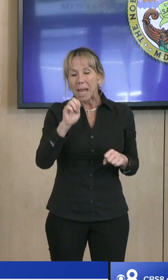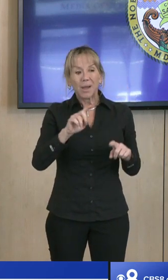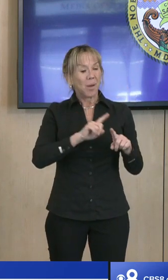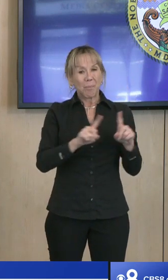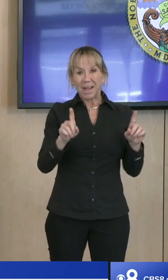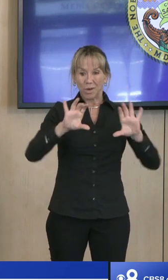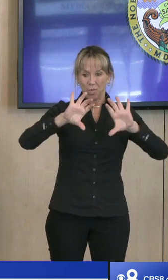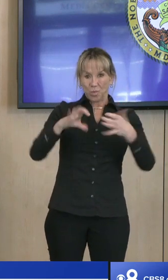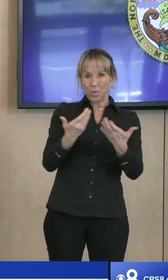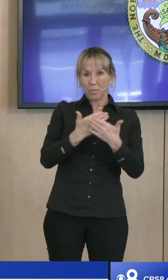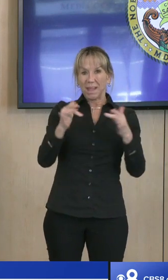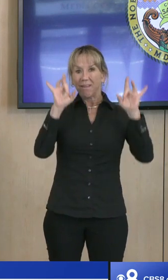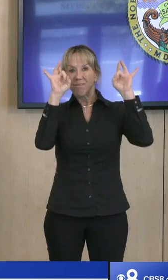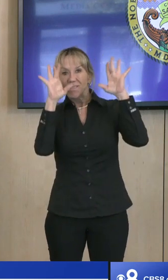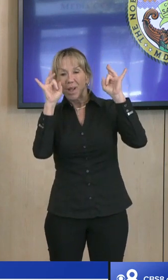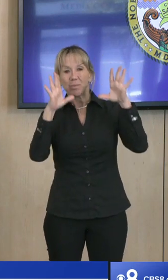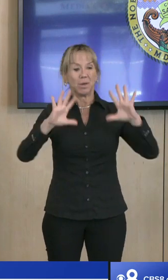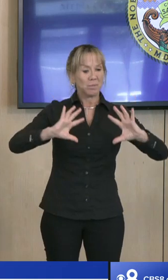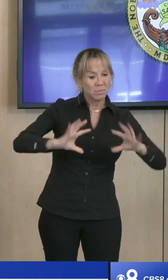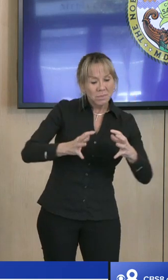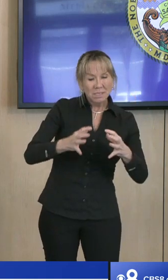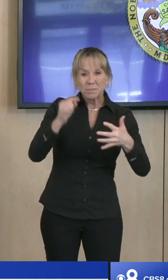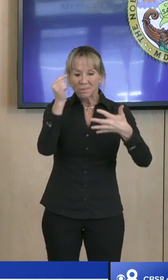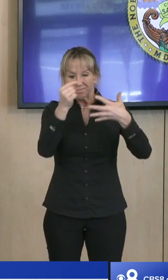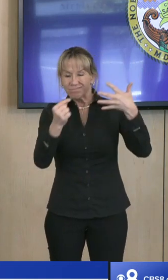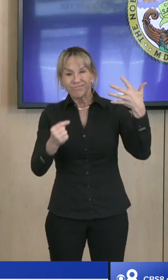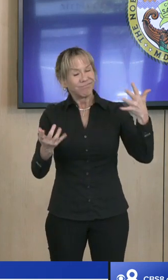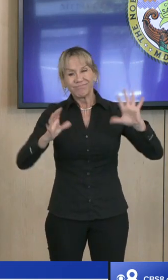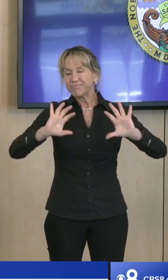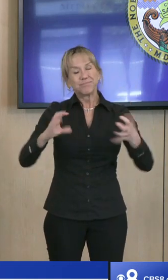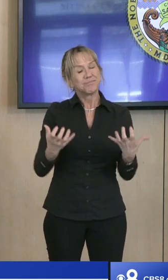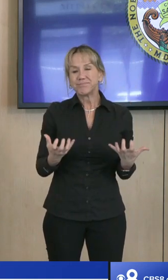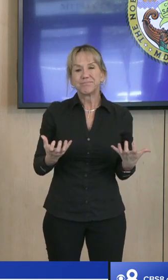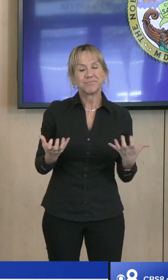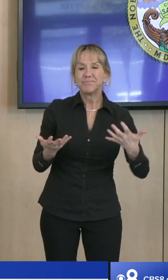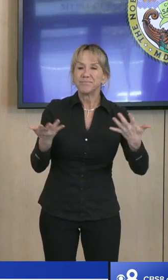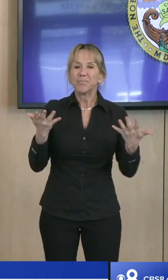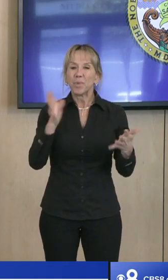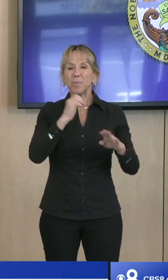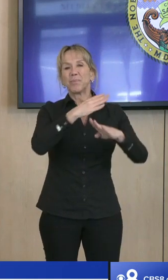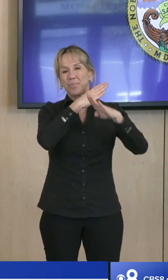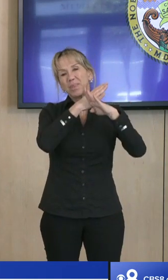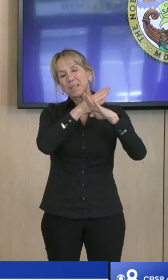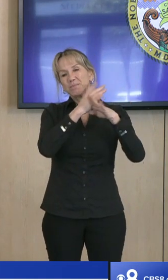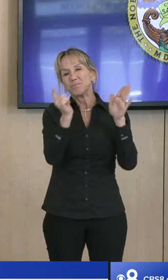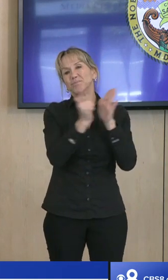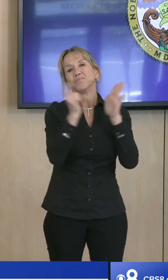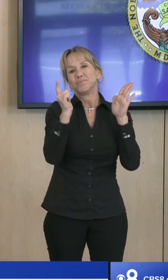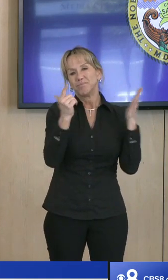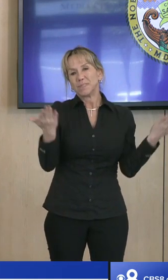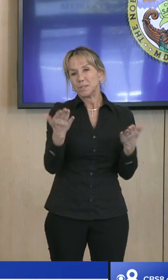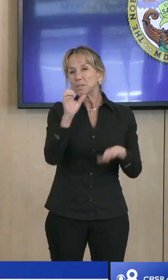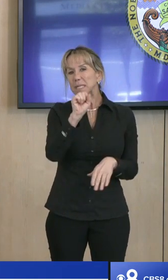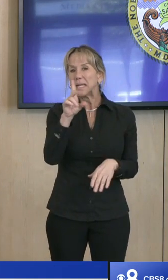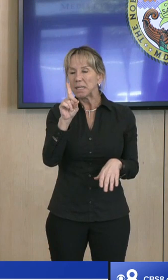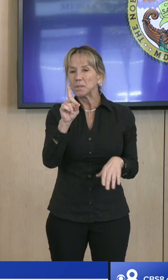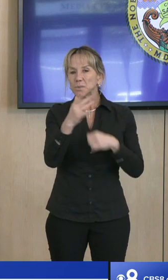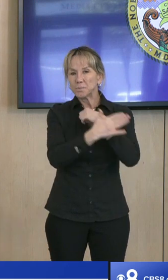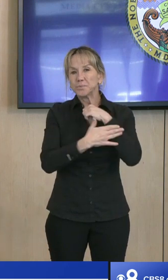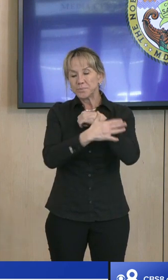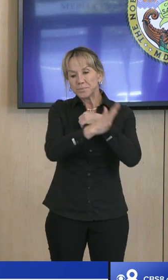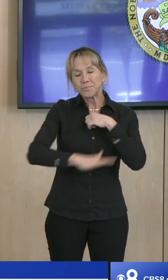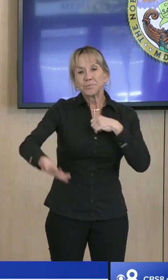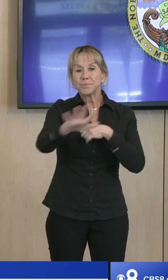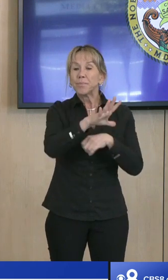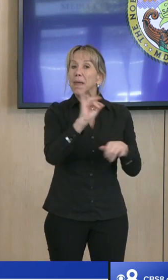volleyball, group activities, and those types of active participations will be prohibited throughout San Diego County. And